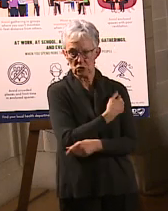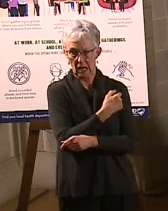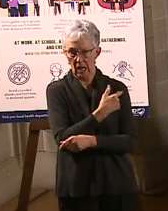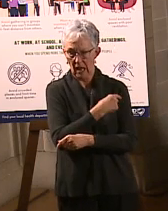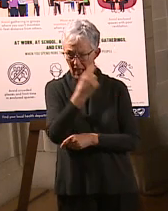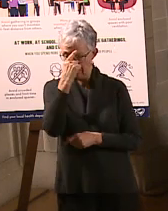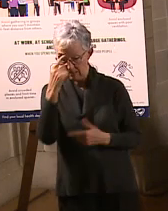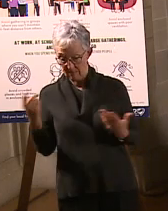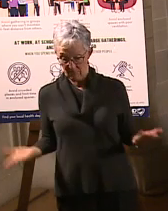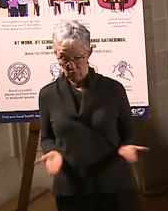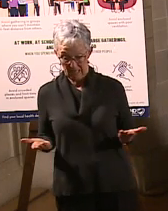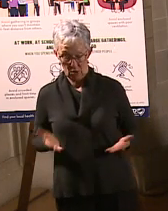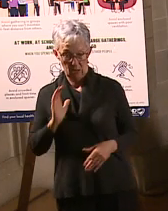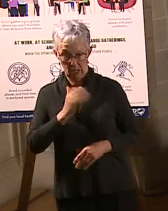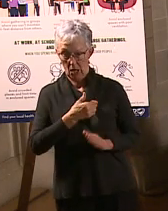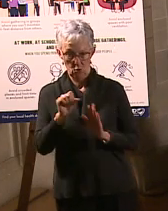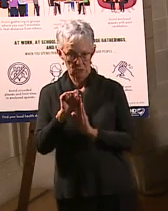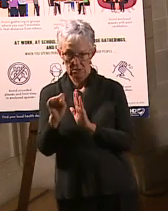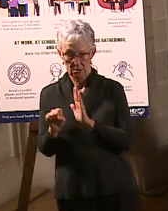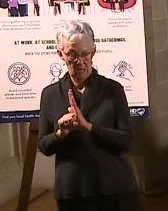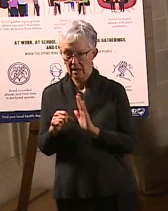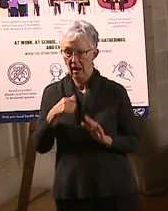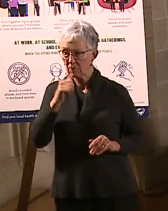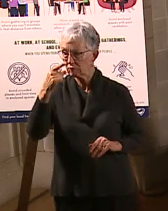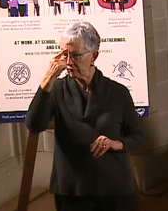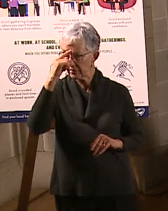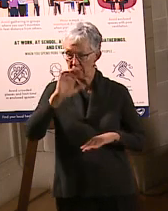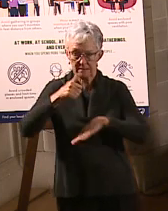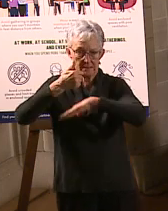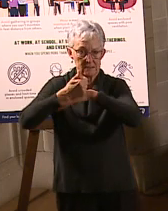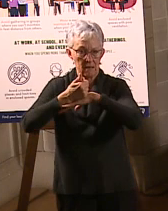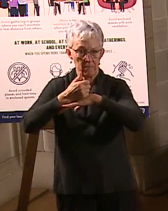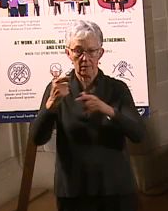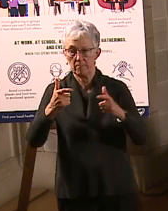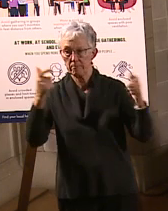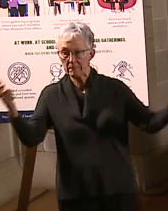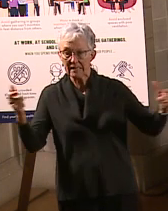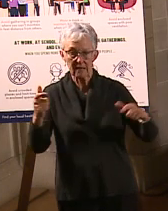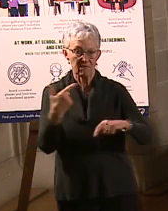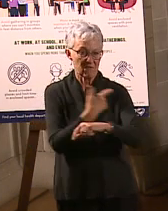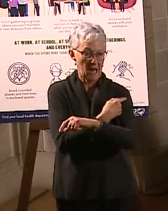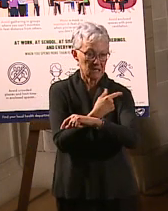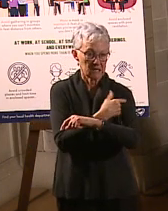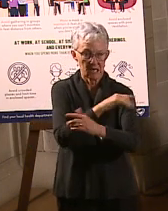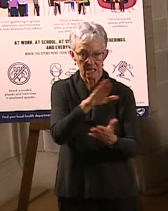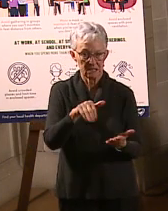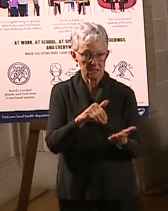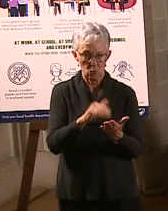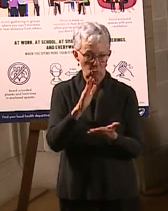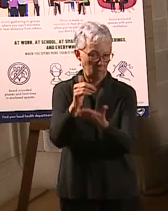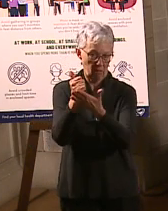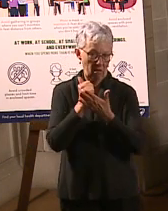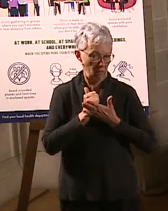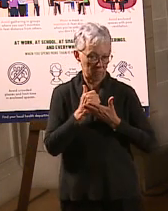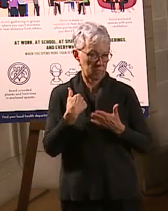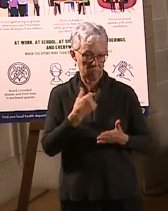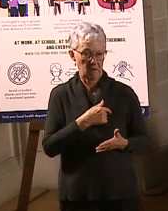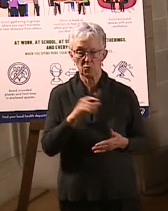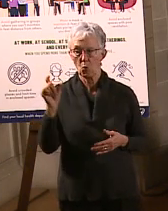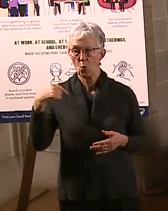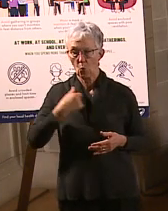believe that 100 vaccination centers is going to make a difference. You just need to get us the vaccine so we can get people